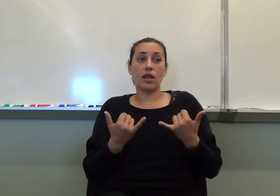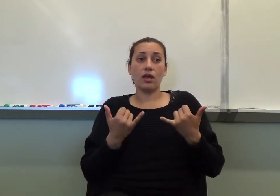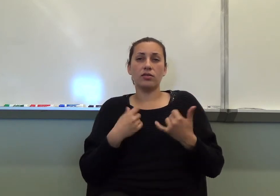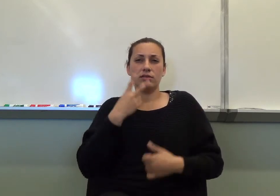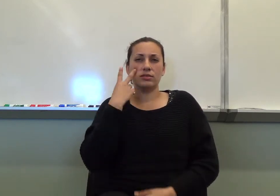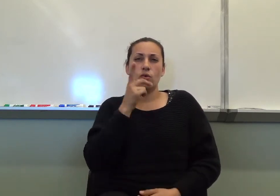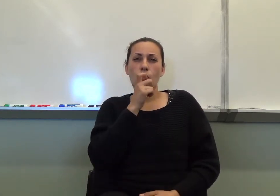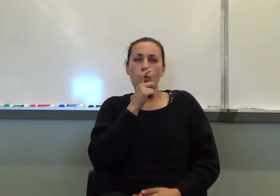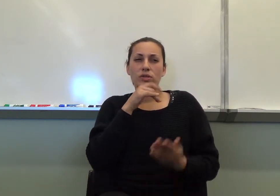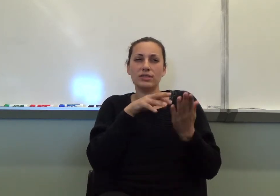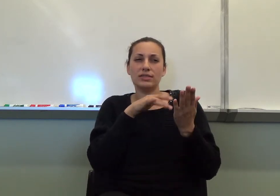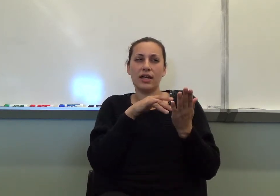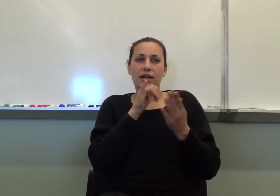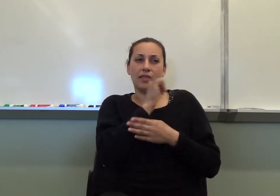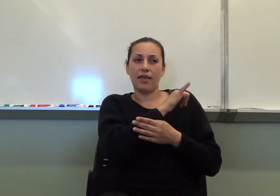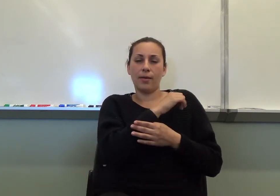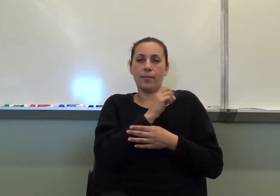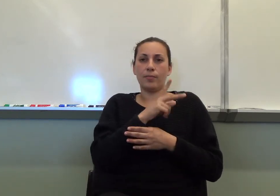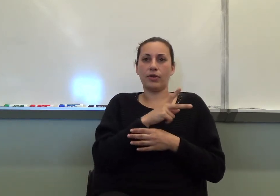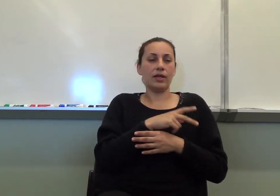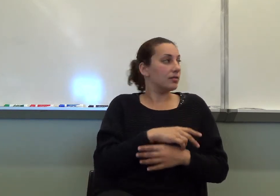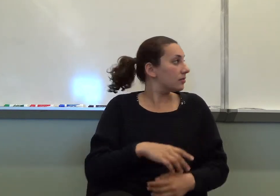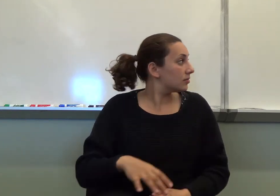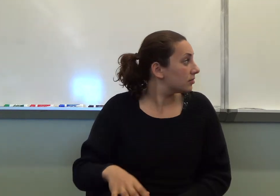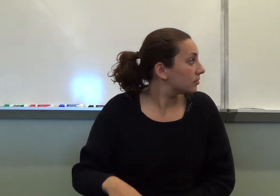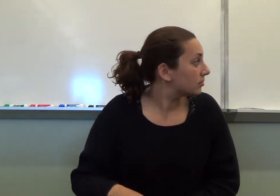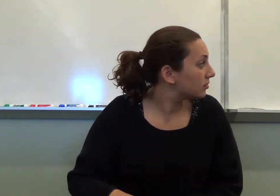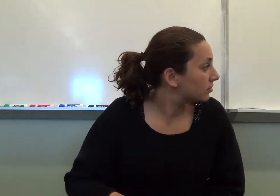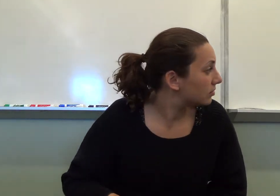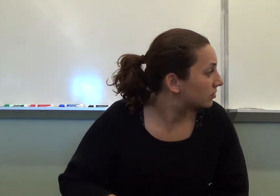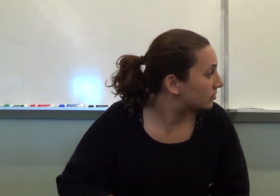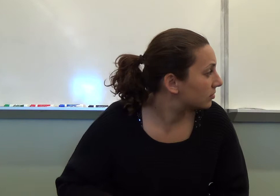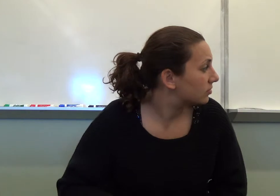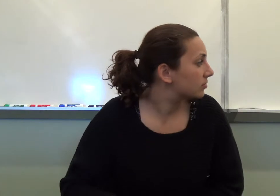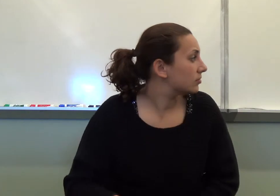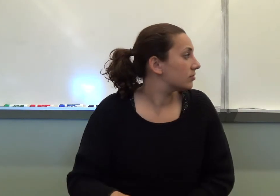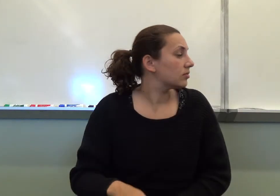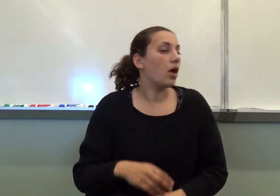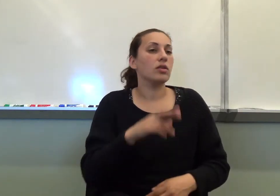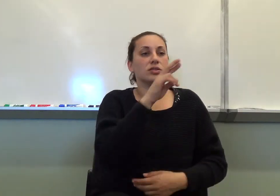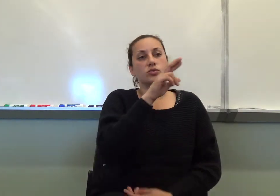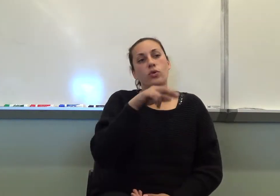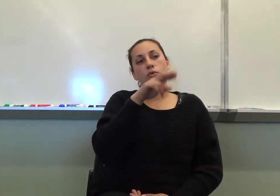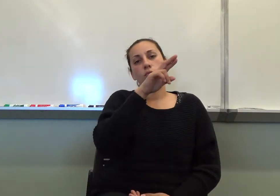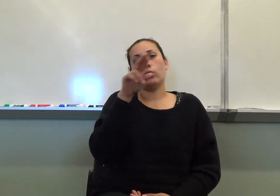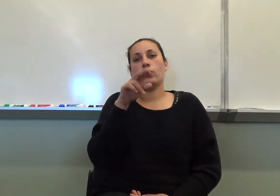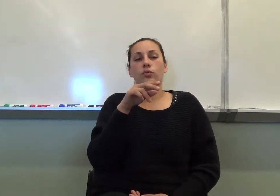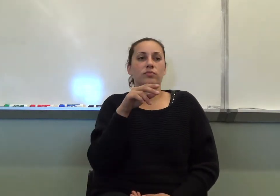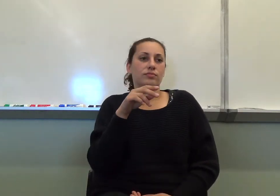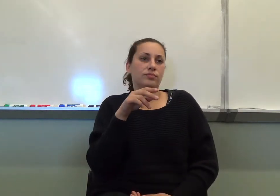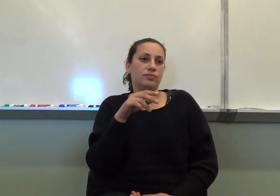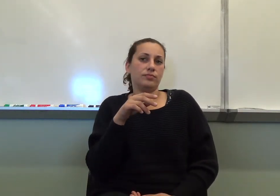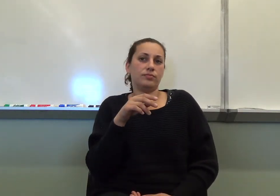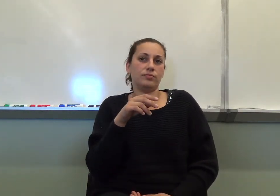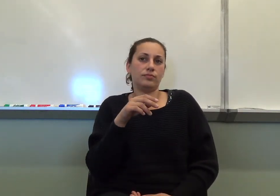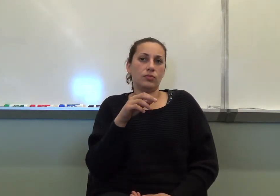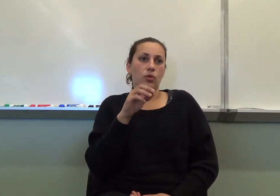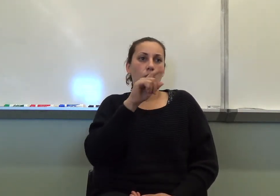one. No. 13. That is 13. 13 squared is